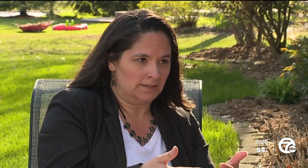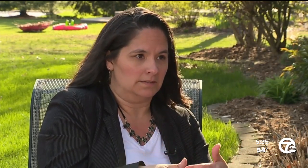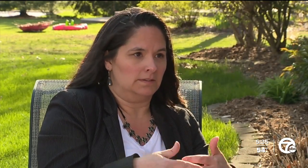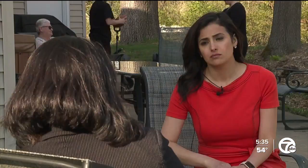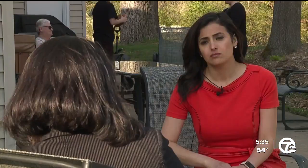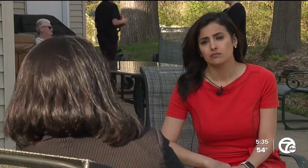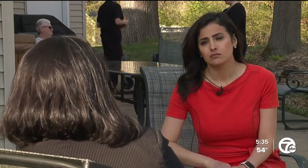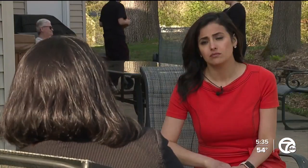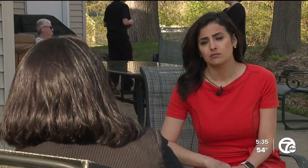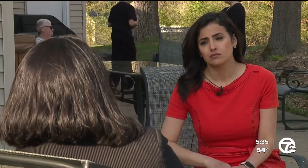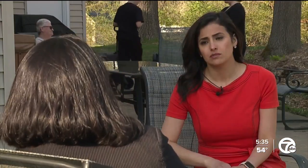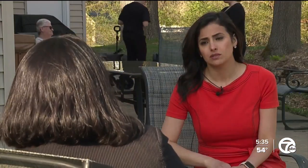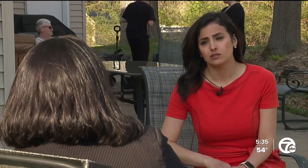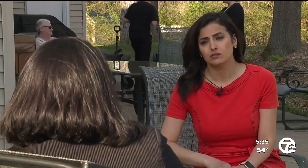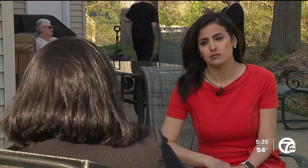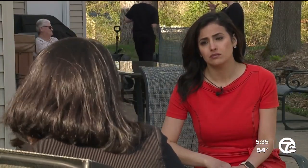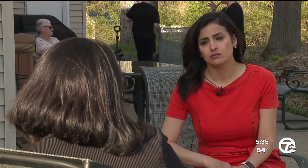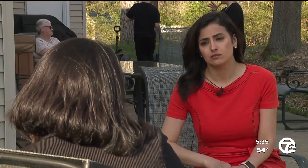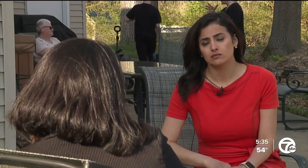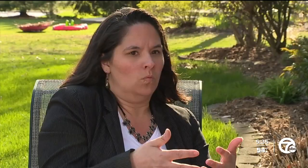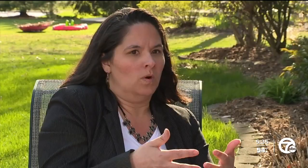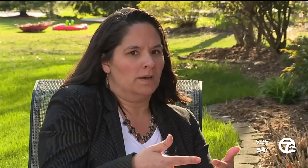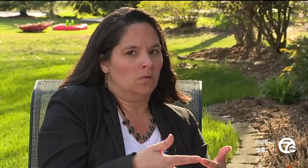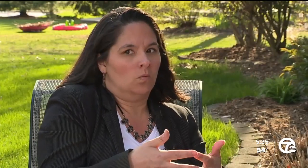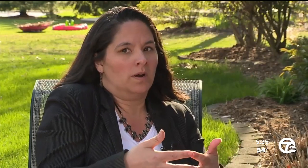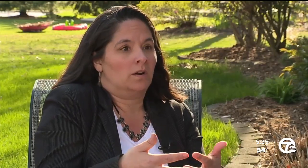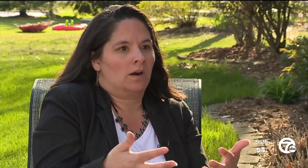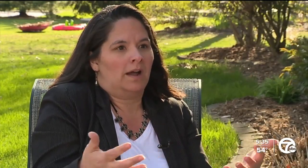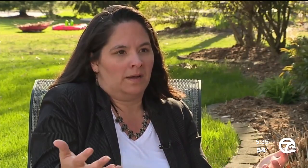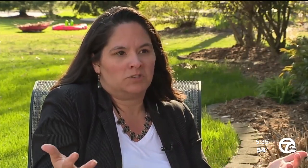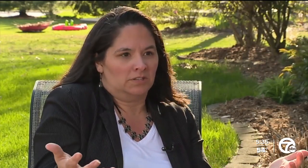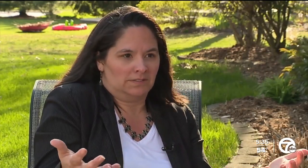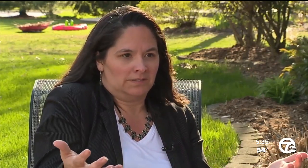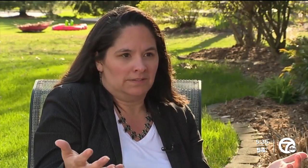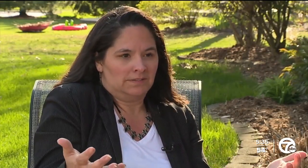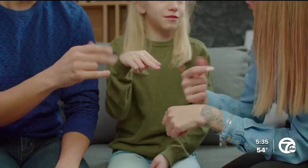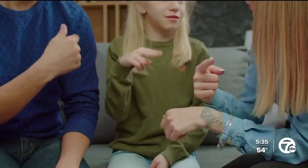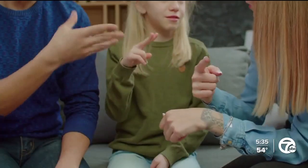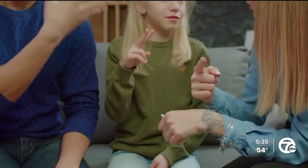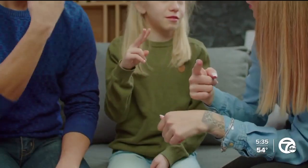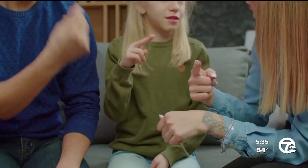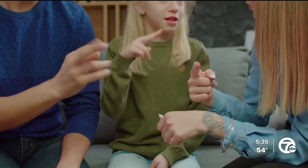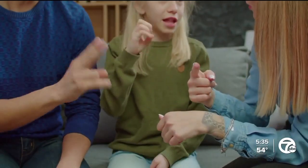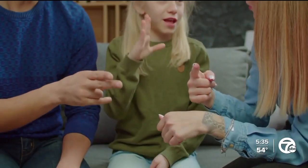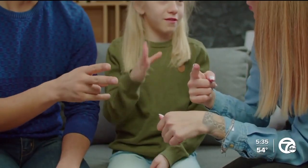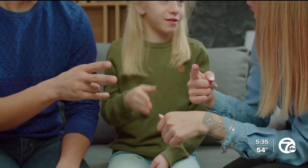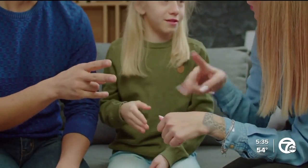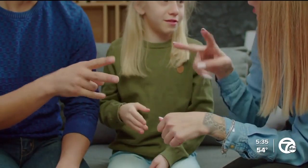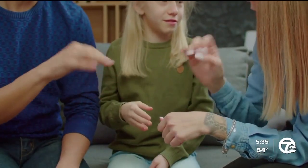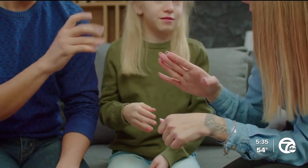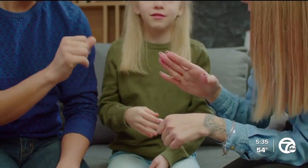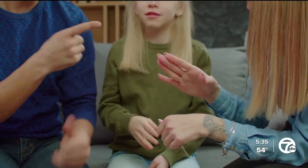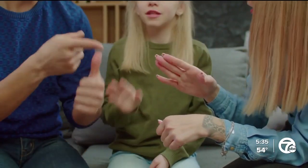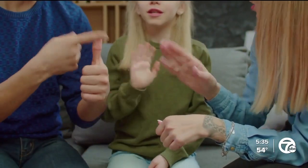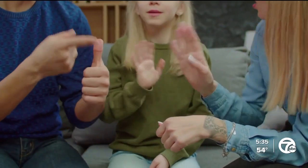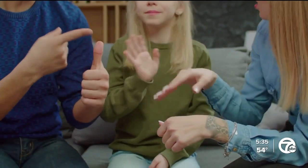access and language and what are our options. A plethora of research shows deaf and hard of